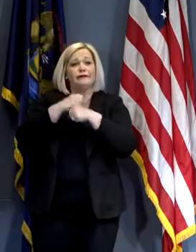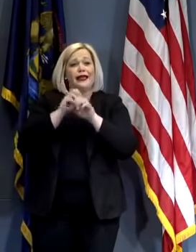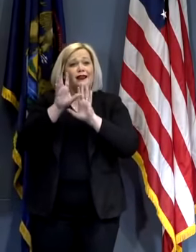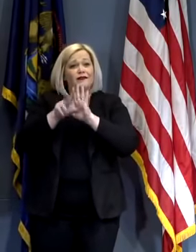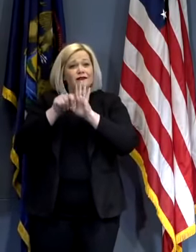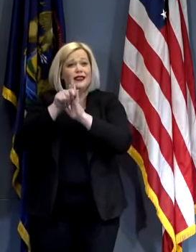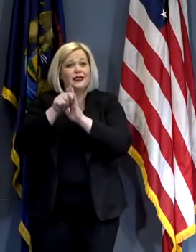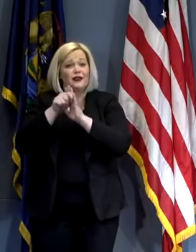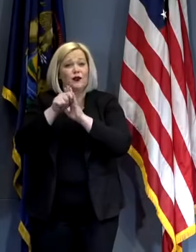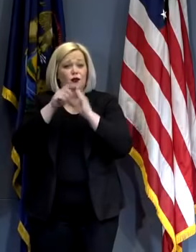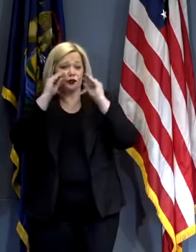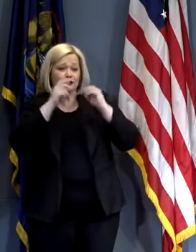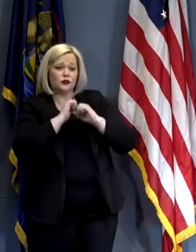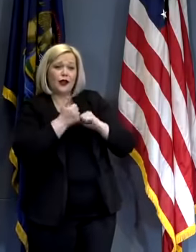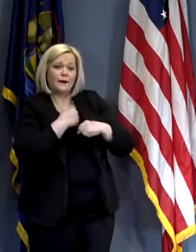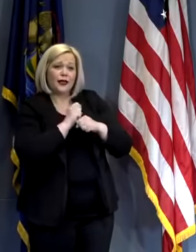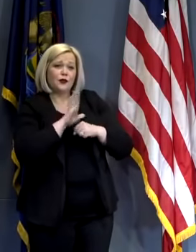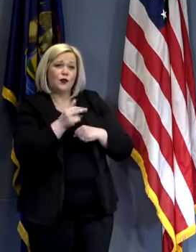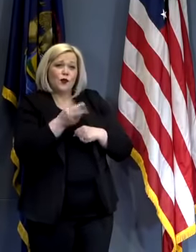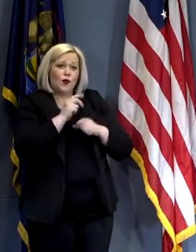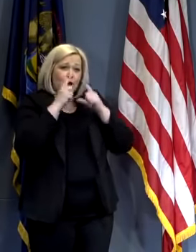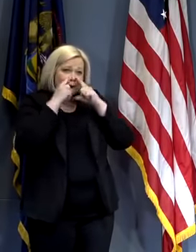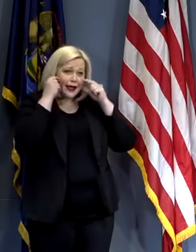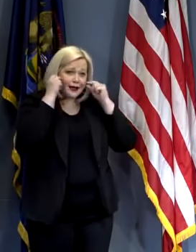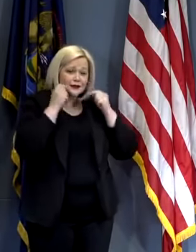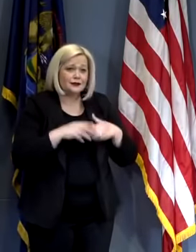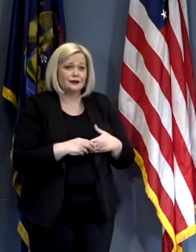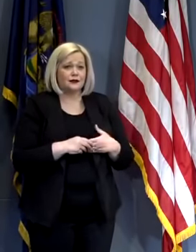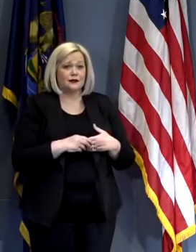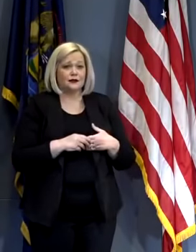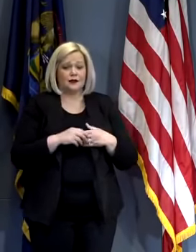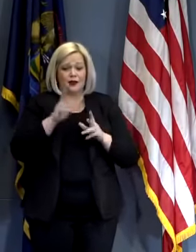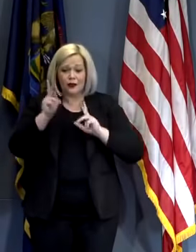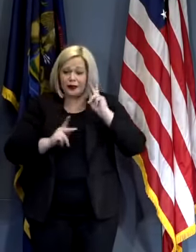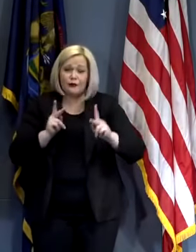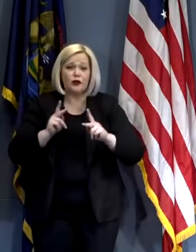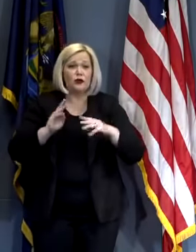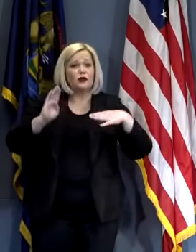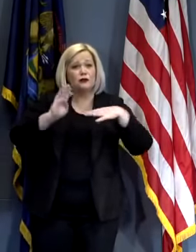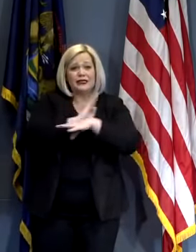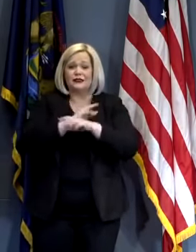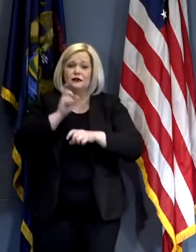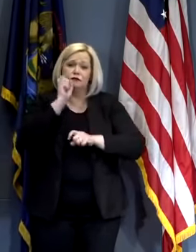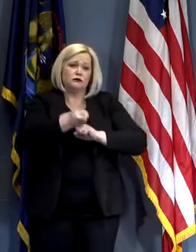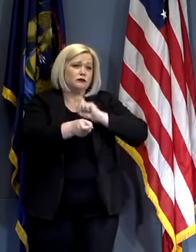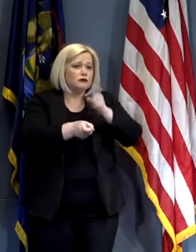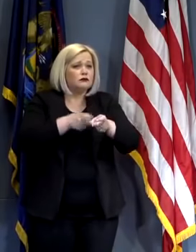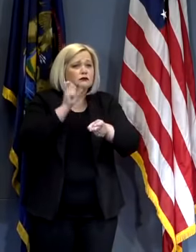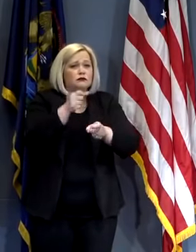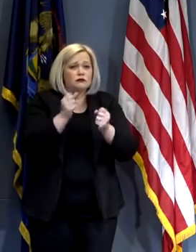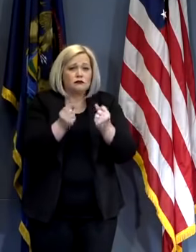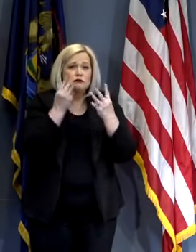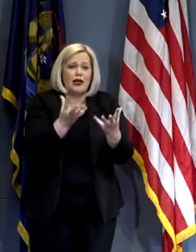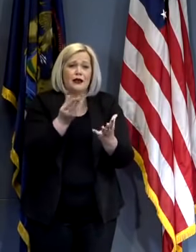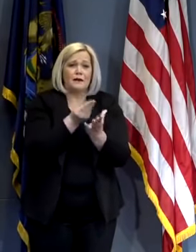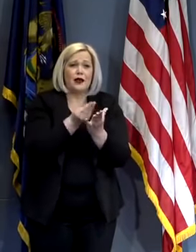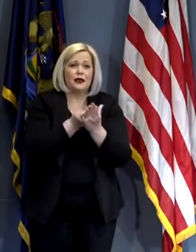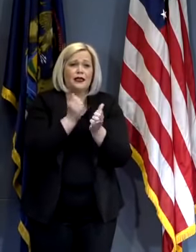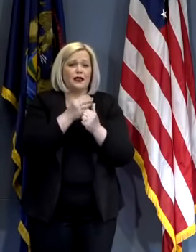wear to the grocery store. Individuals and businesses that have donated hundreds of thousands of dollars to our local food